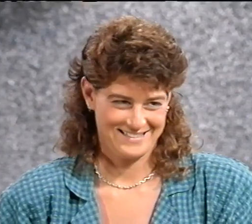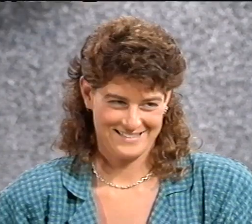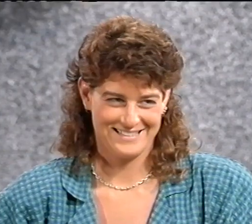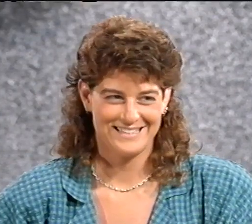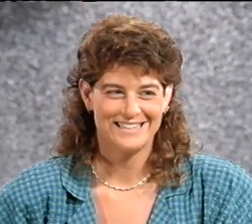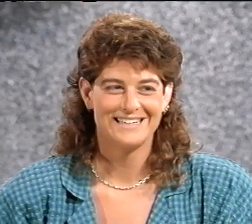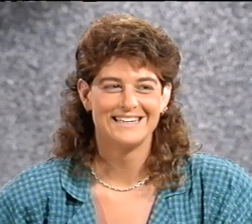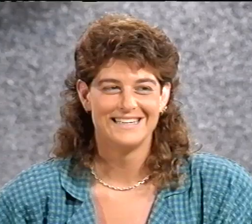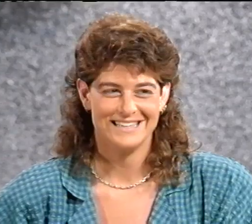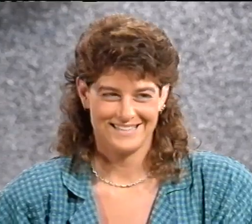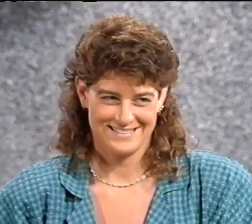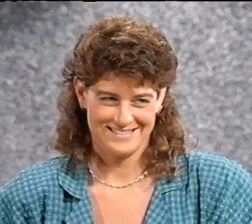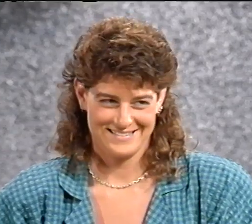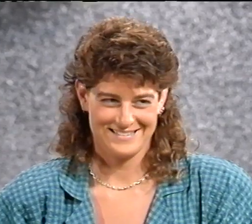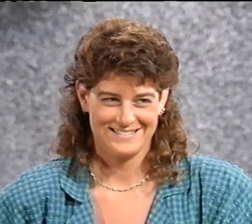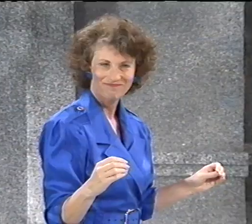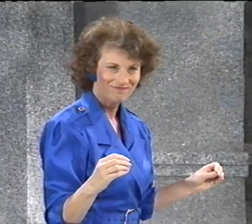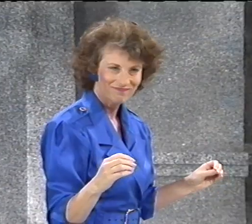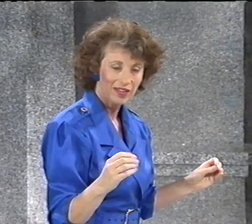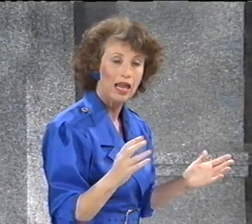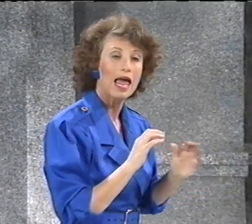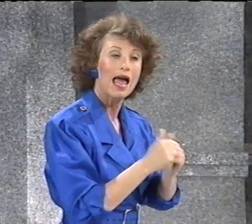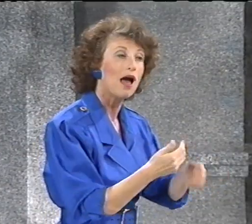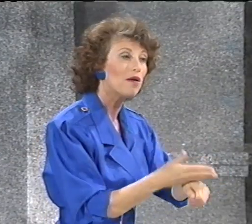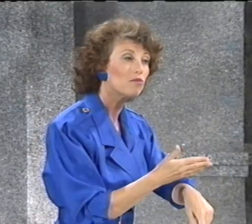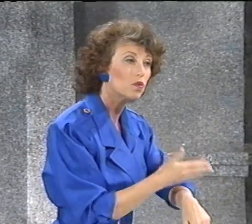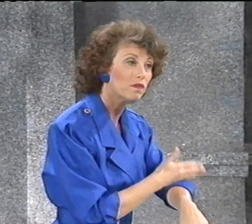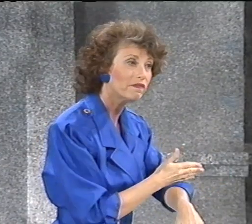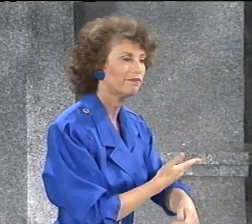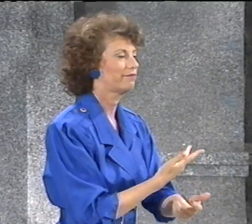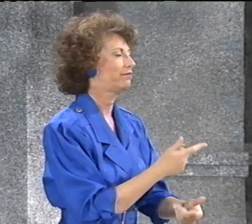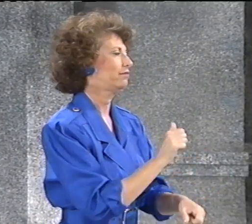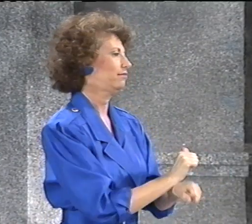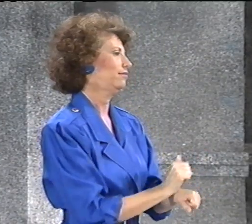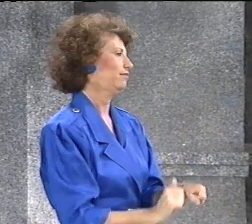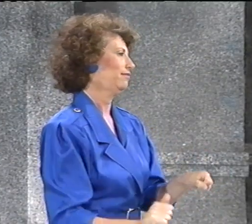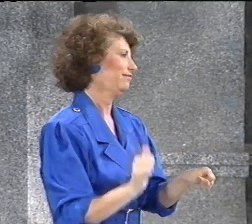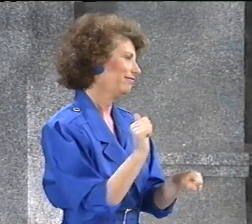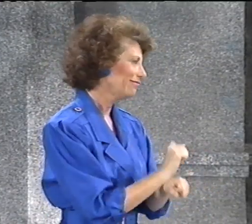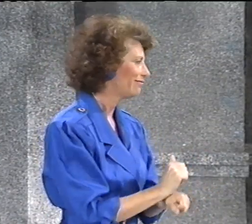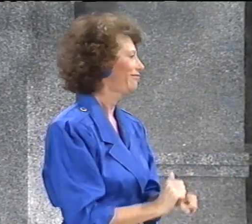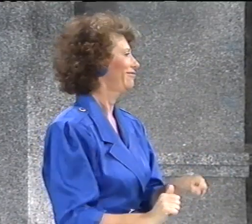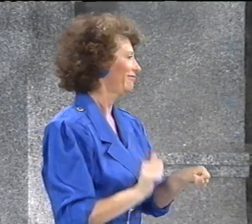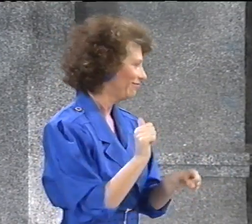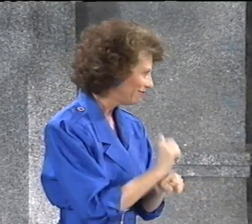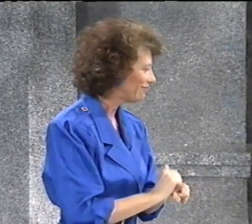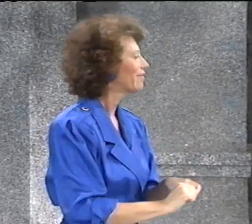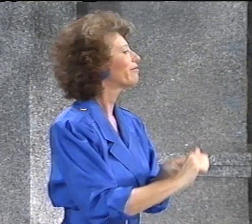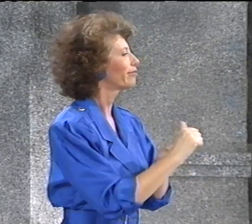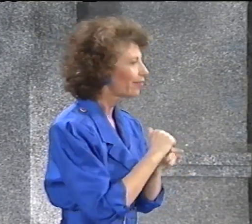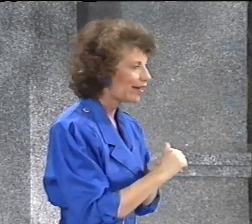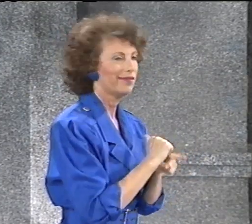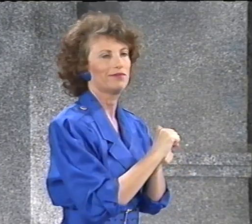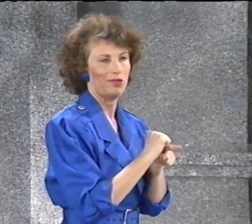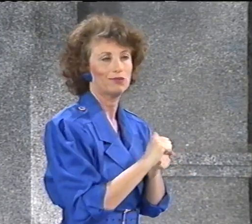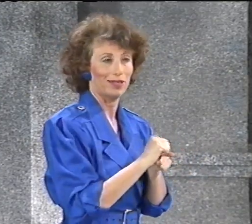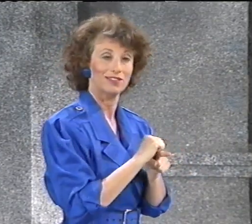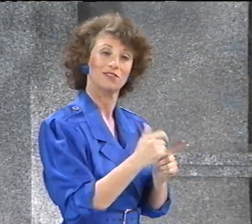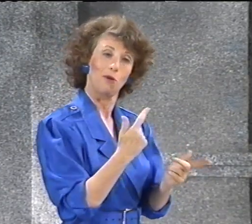a pill does not exist. Developing skill takes hard work and lots of practice, and the fact